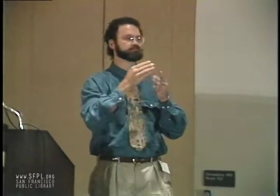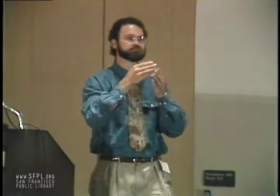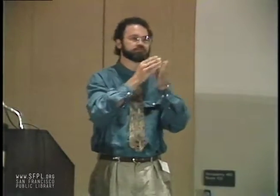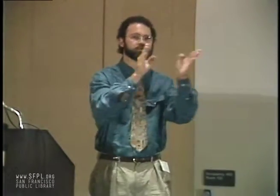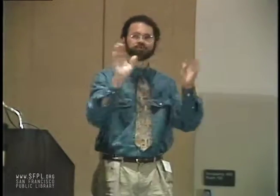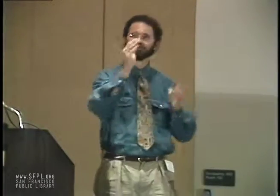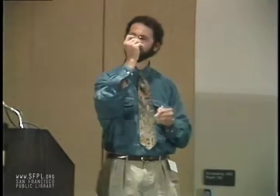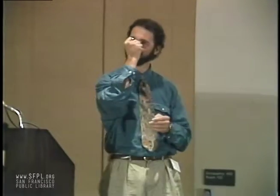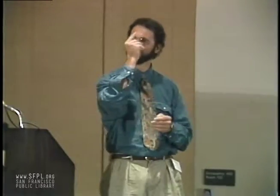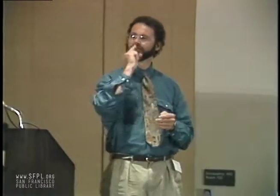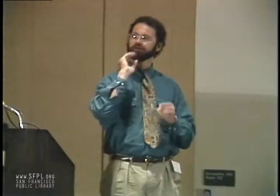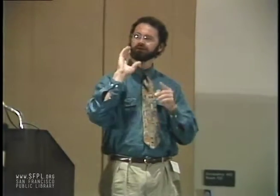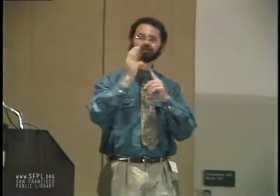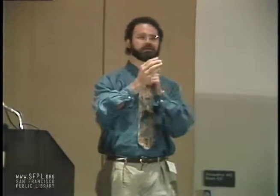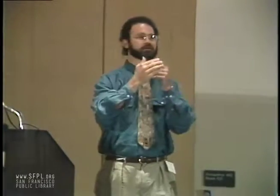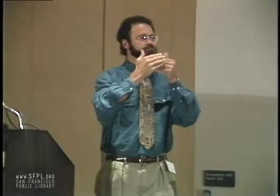more about deaf culture,